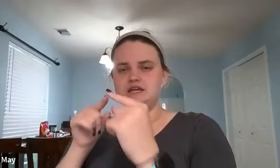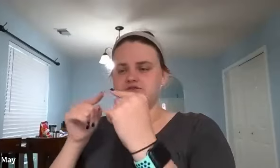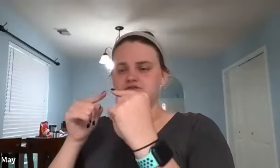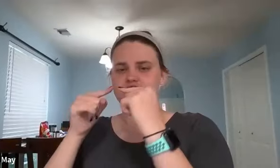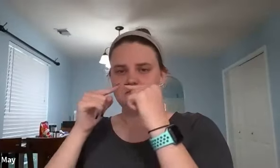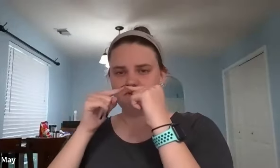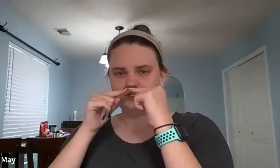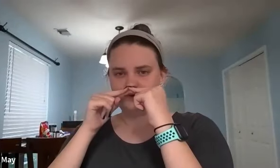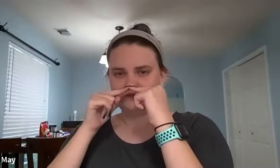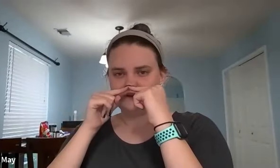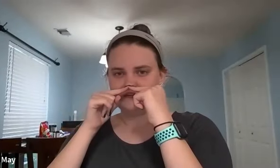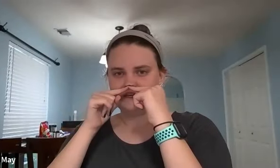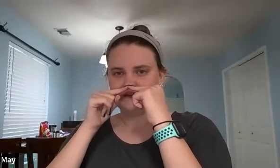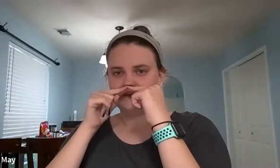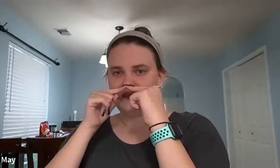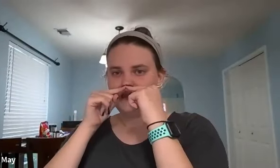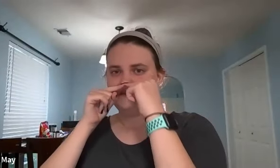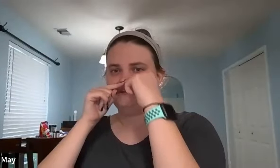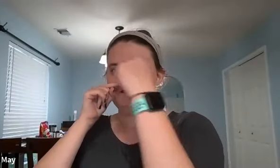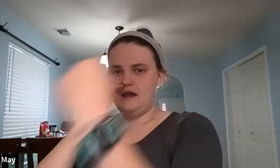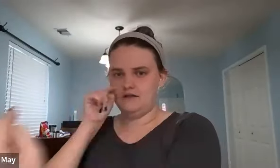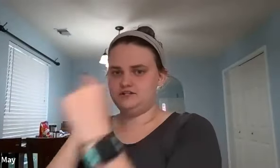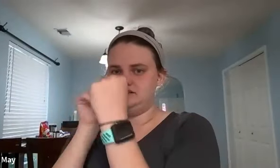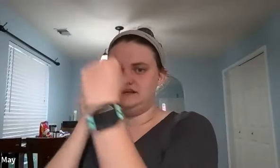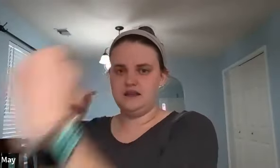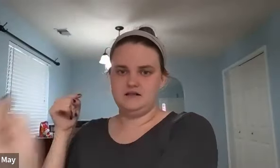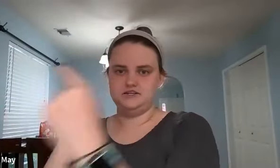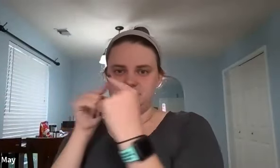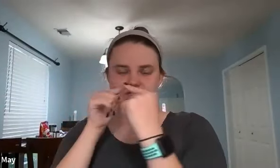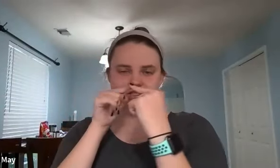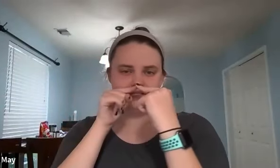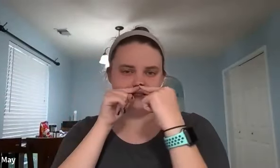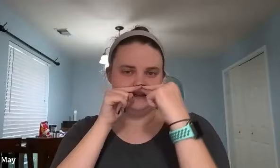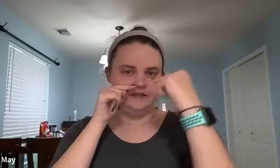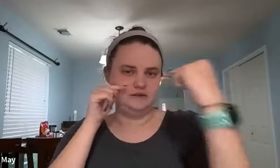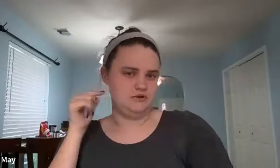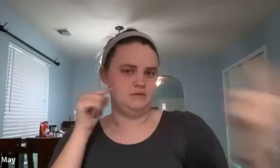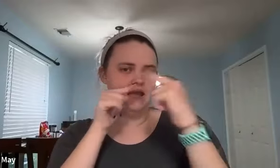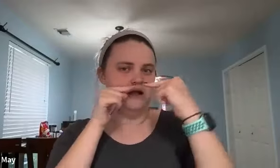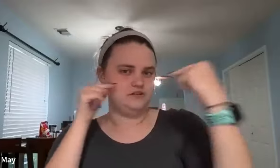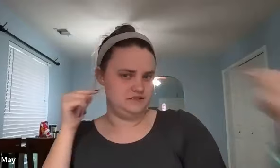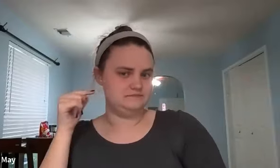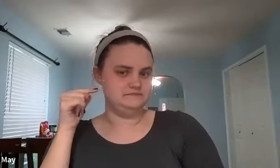you start with your two pointer fingers here, and then you go allergy, like allergy. You pull it away, allergy.